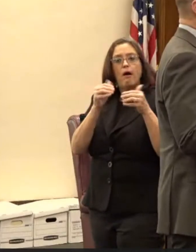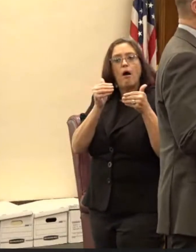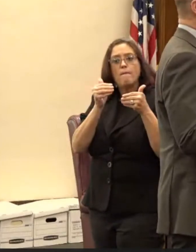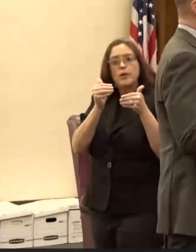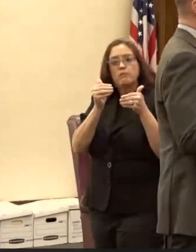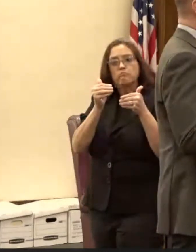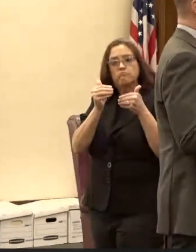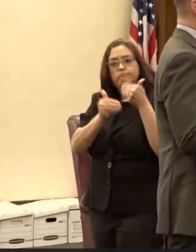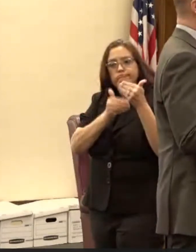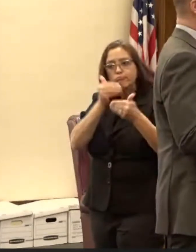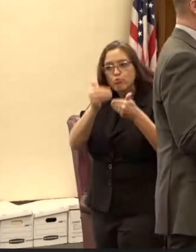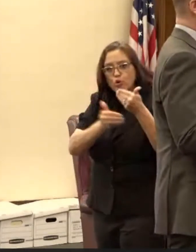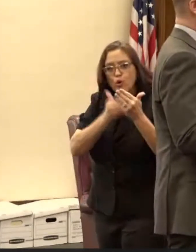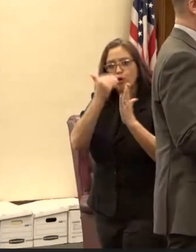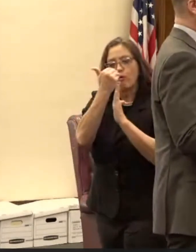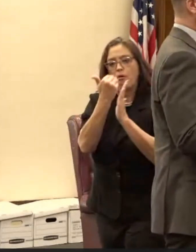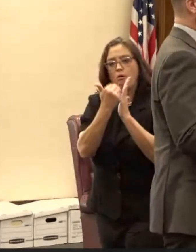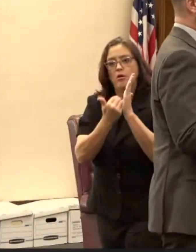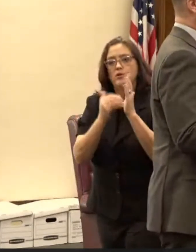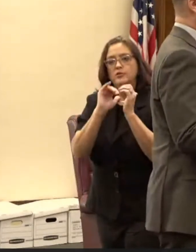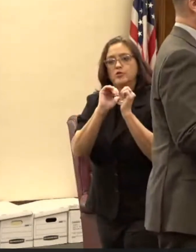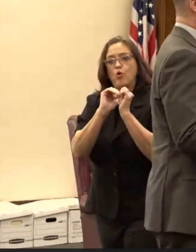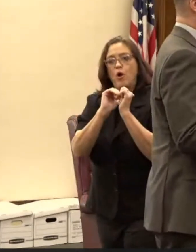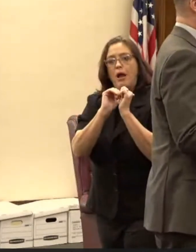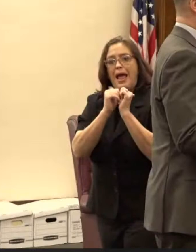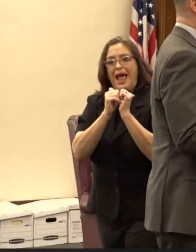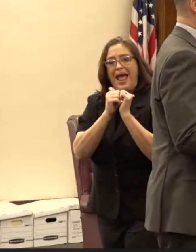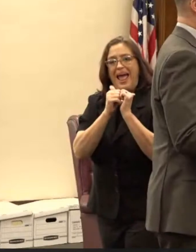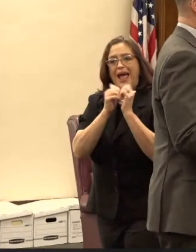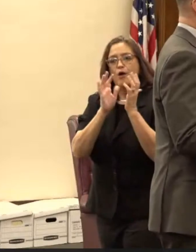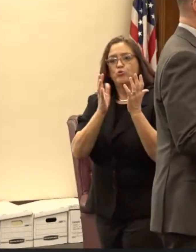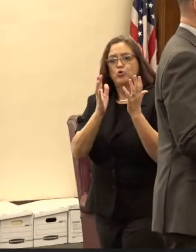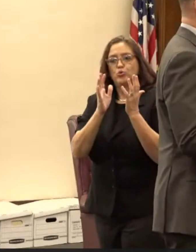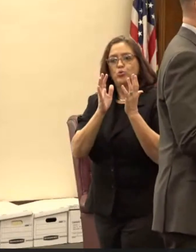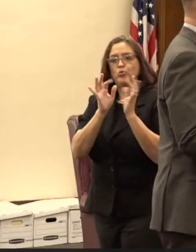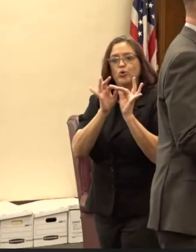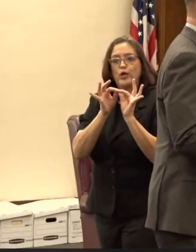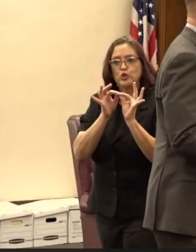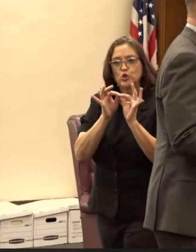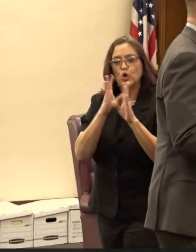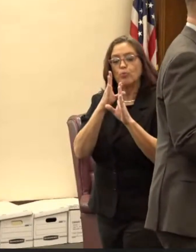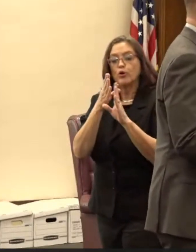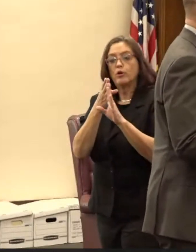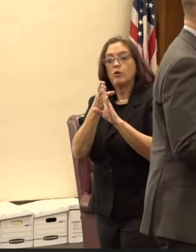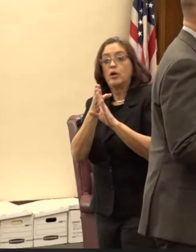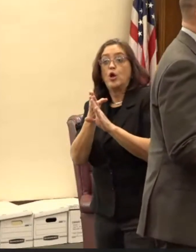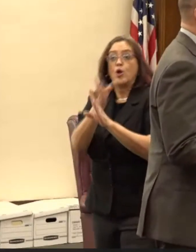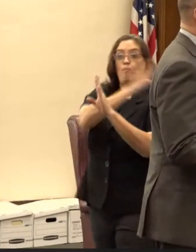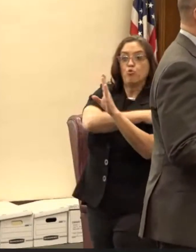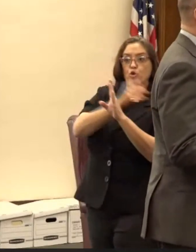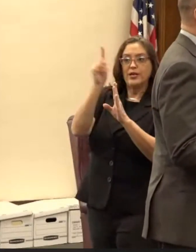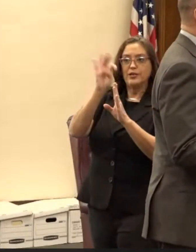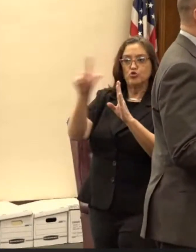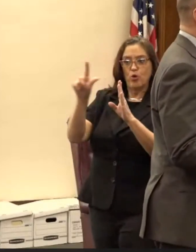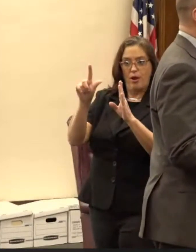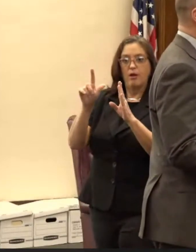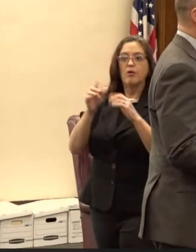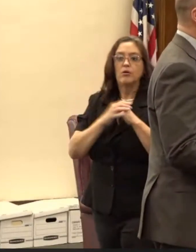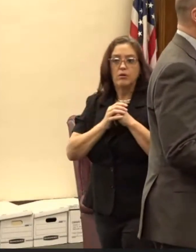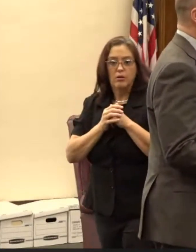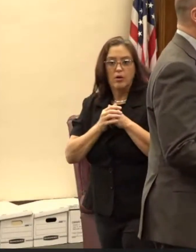how the hearing actually works? It kind of prefatory matters that you address prior to actually the interpreting starting?